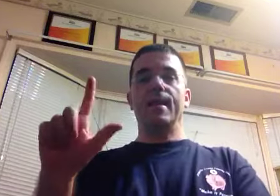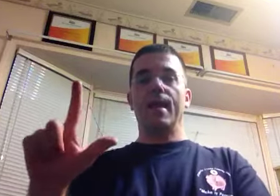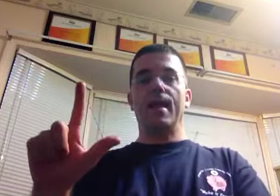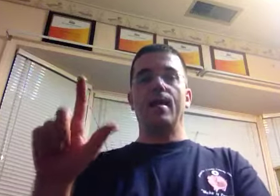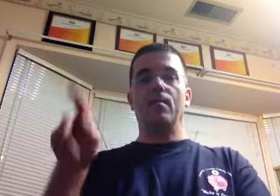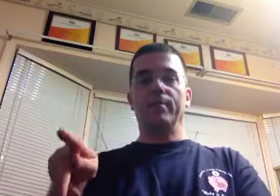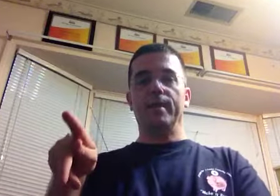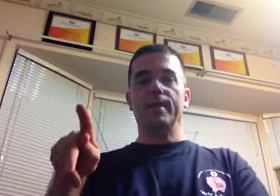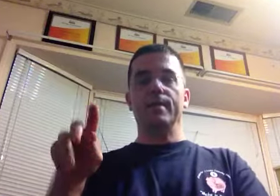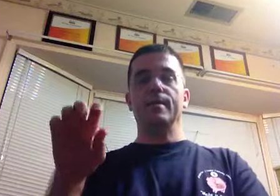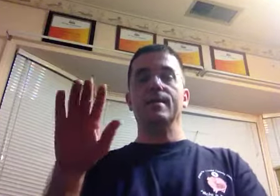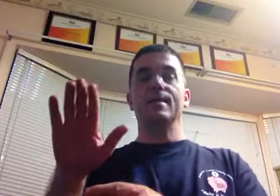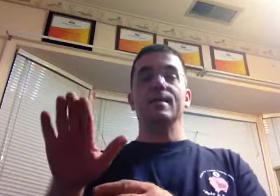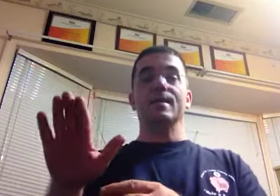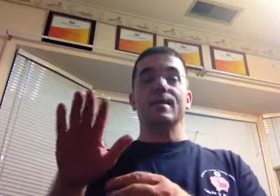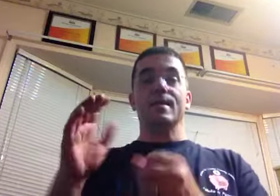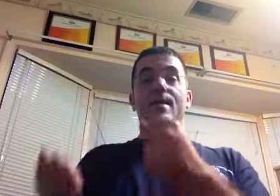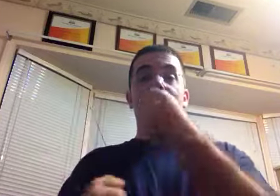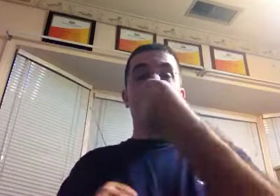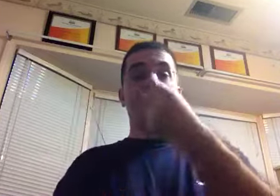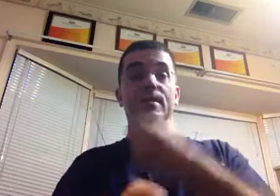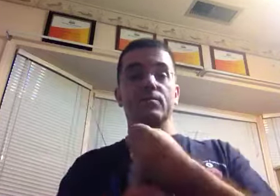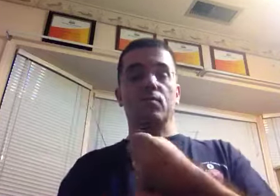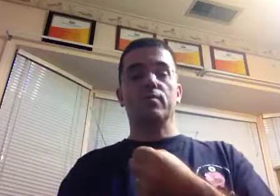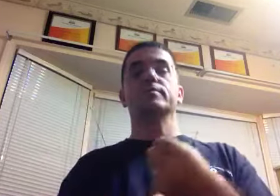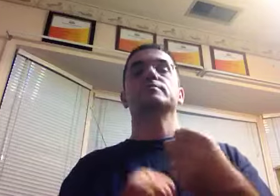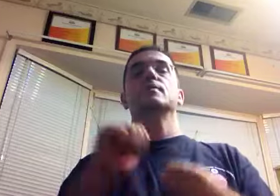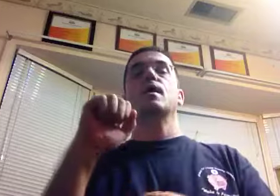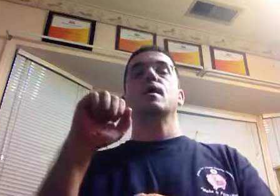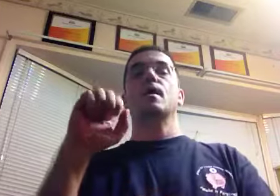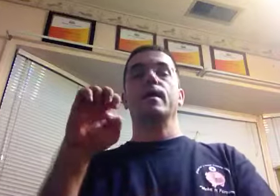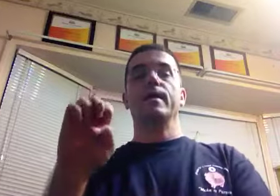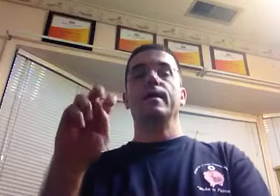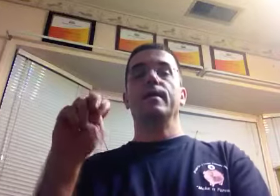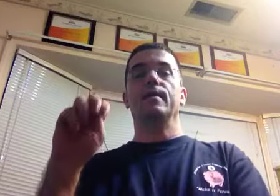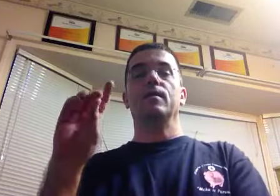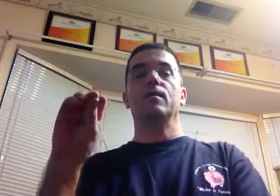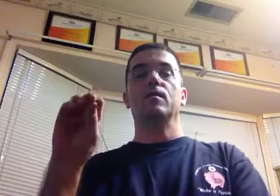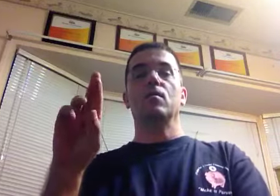and for investing. And they'll sit down with you and show you this whole